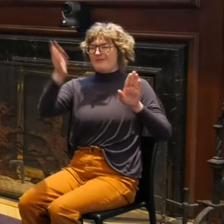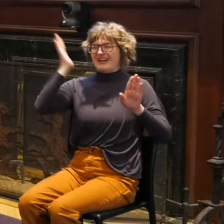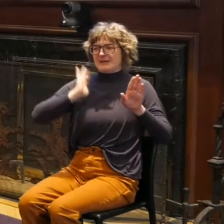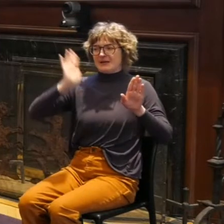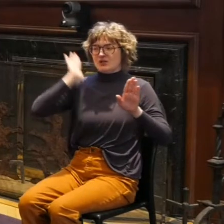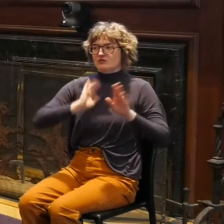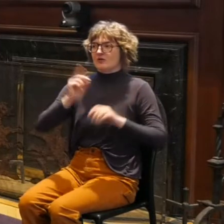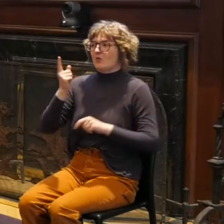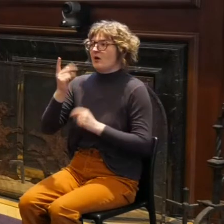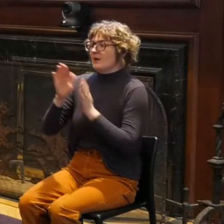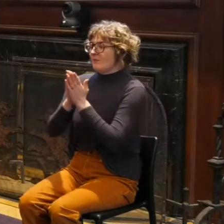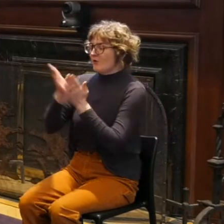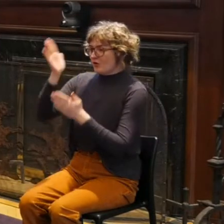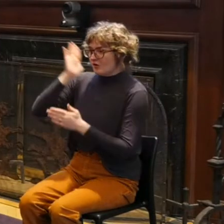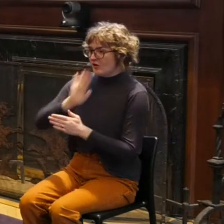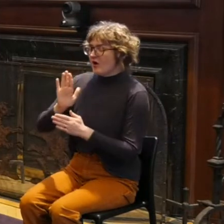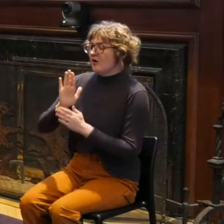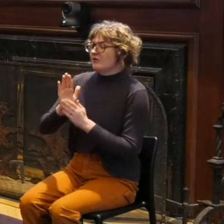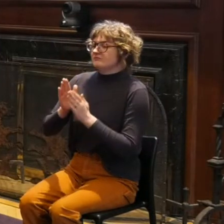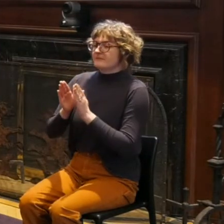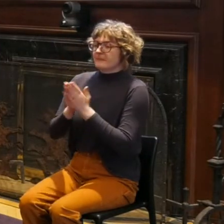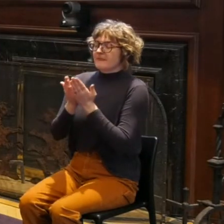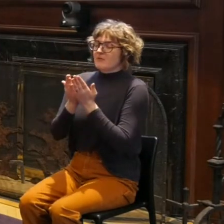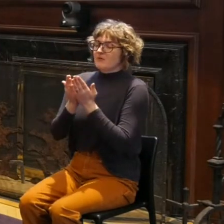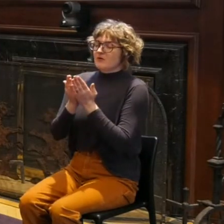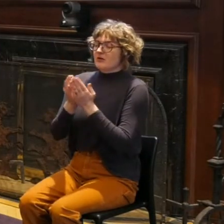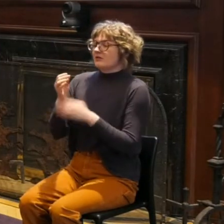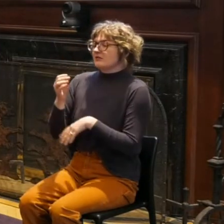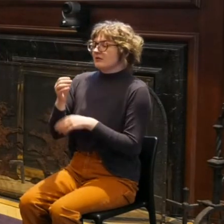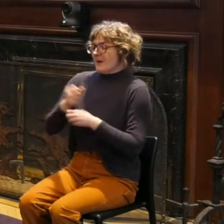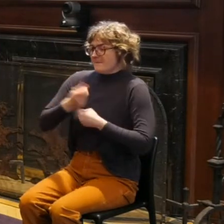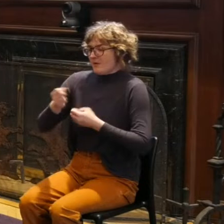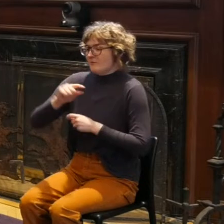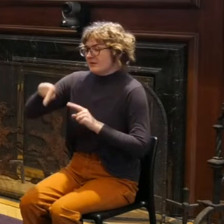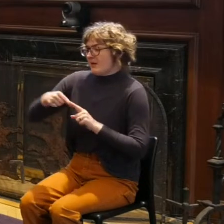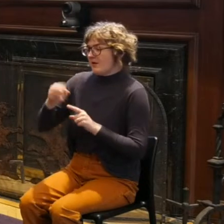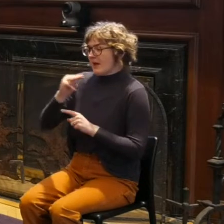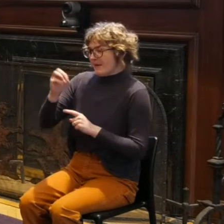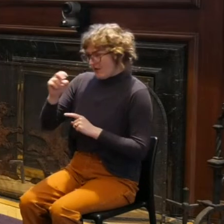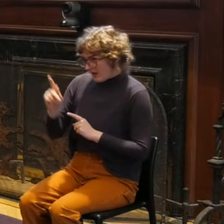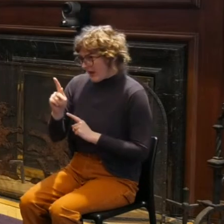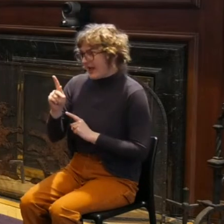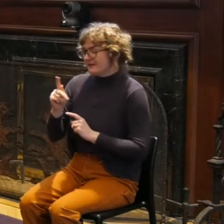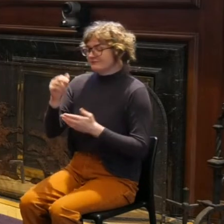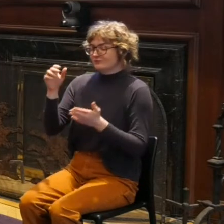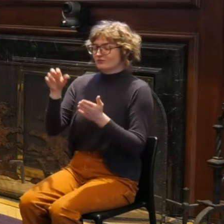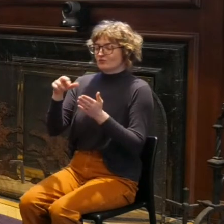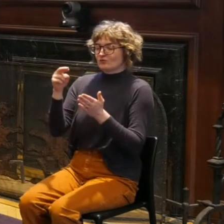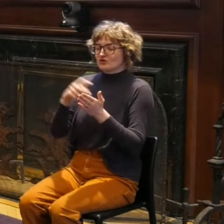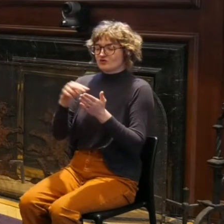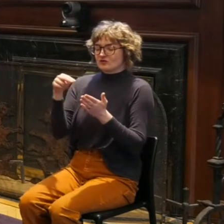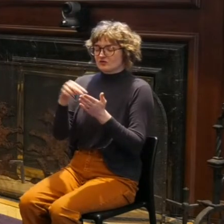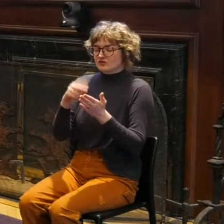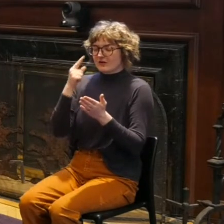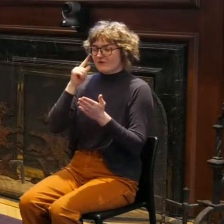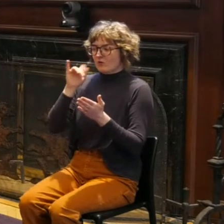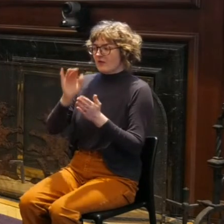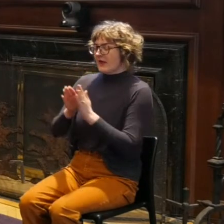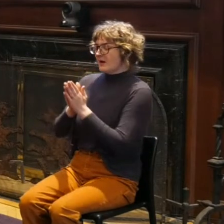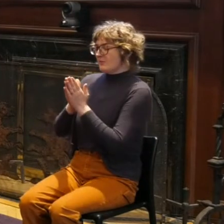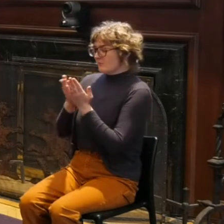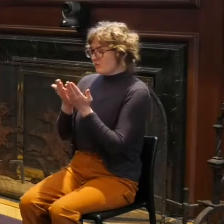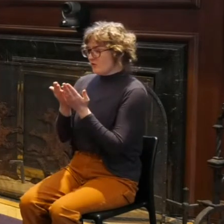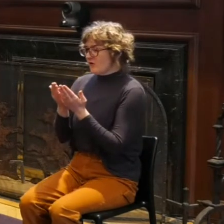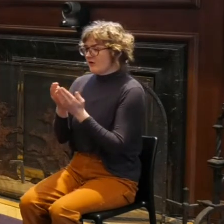one book ago is a book of poems all about Dr. King, Raising King. And in reading that book, in researching for that book, I discovered two